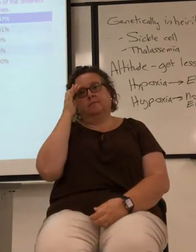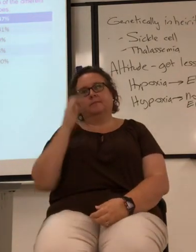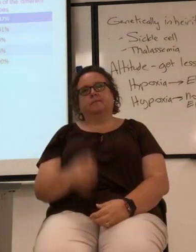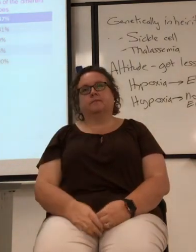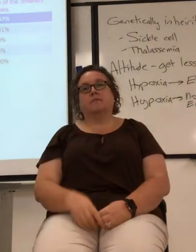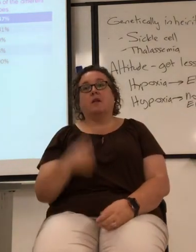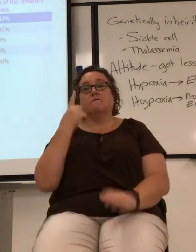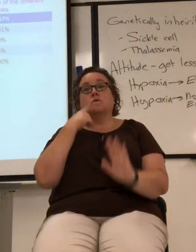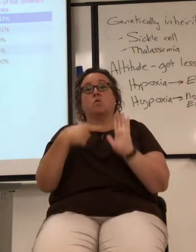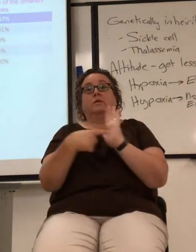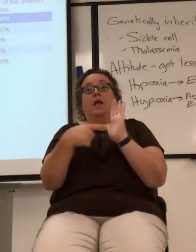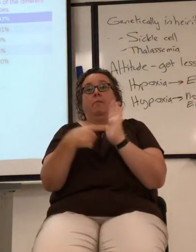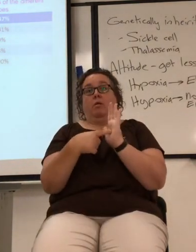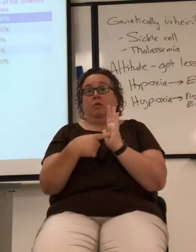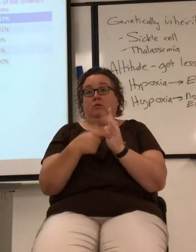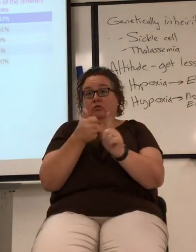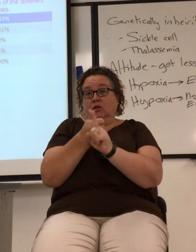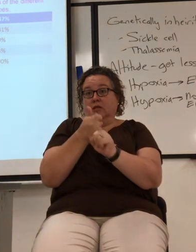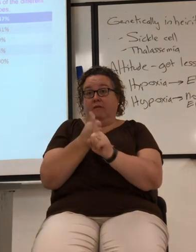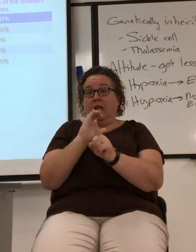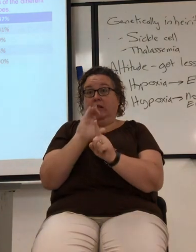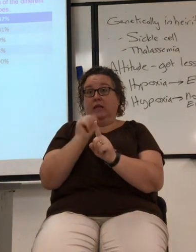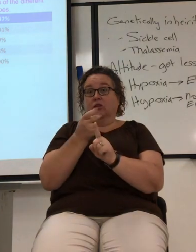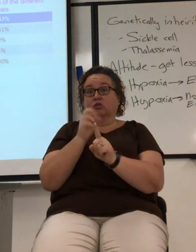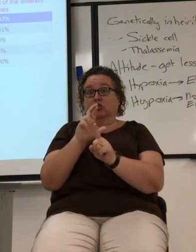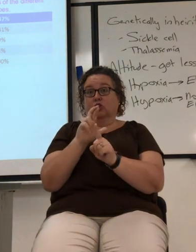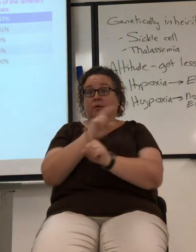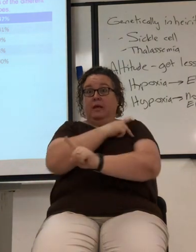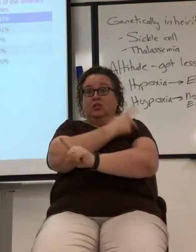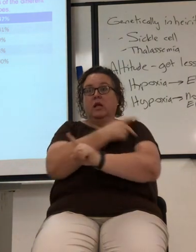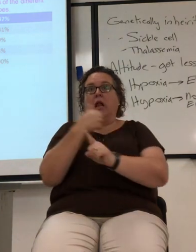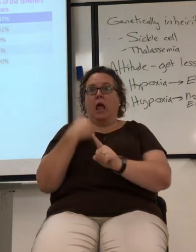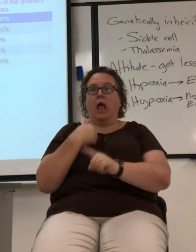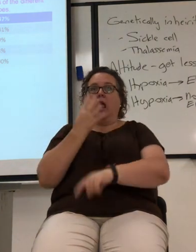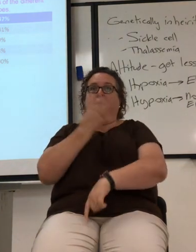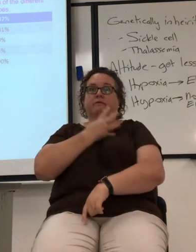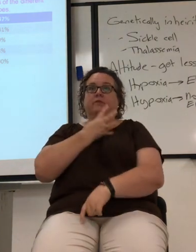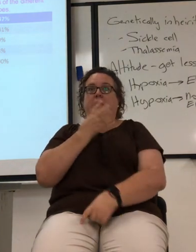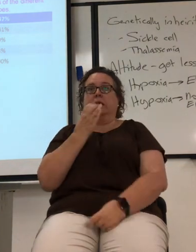For example, if you're a cancer patient and get the chemo, you need to be transfused.